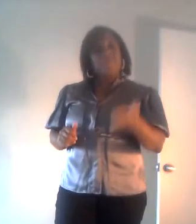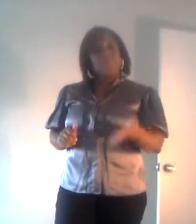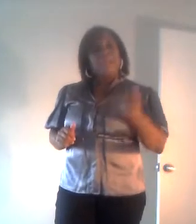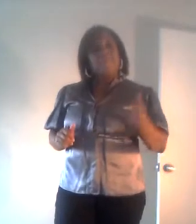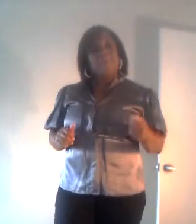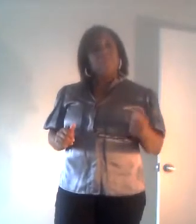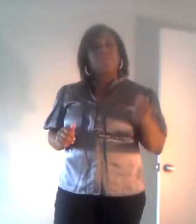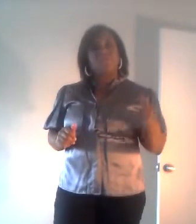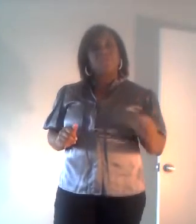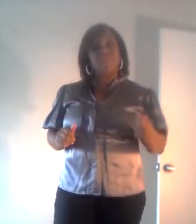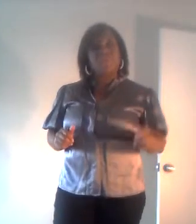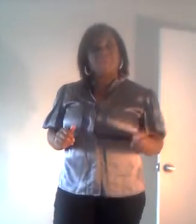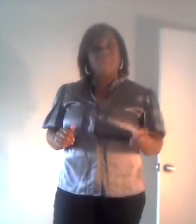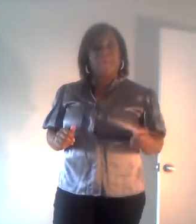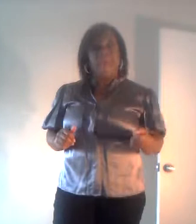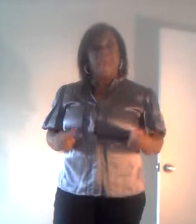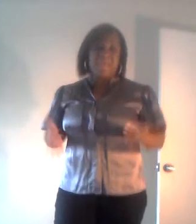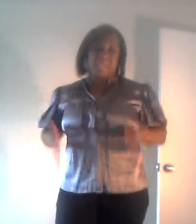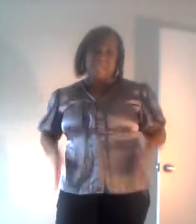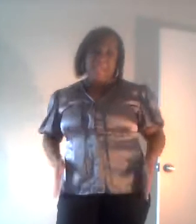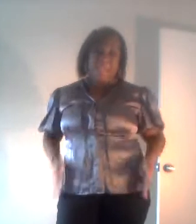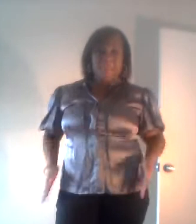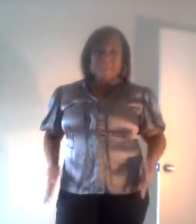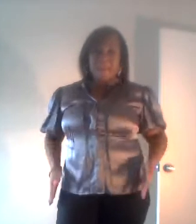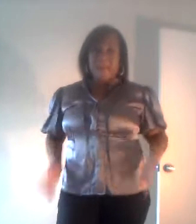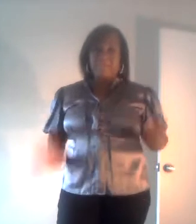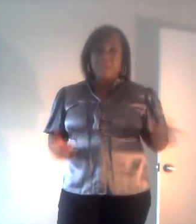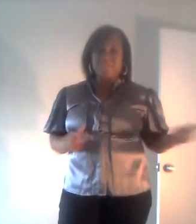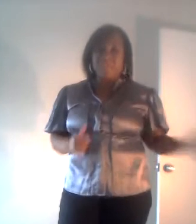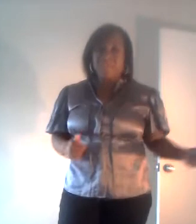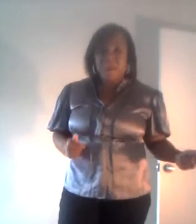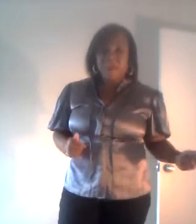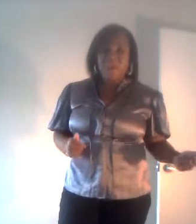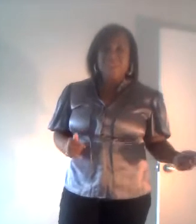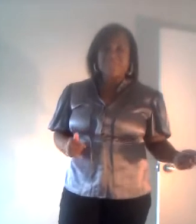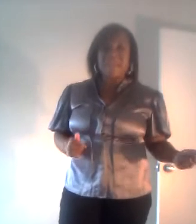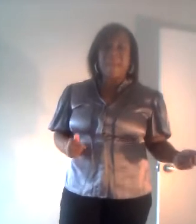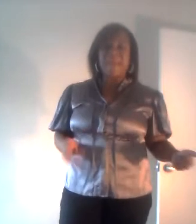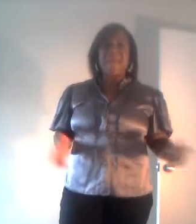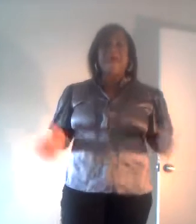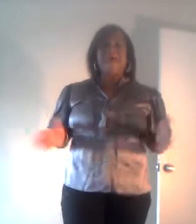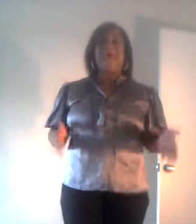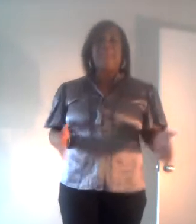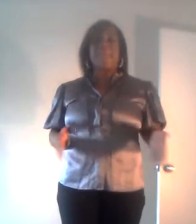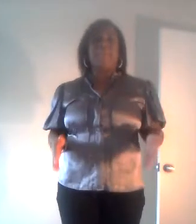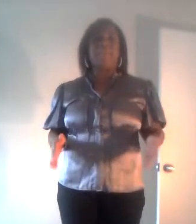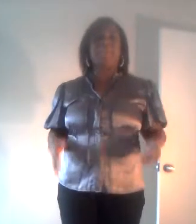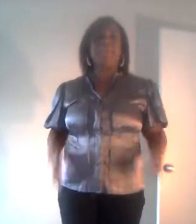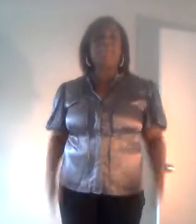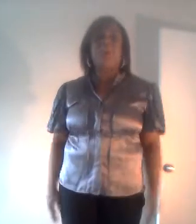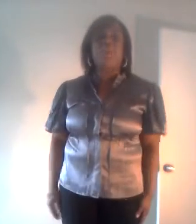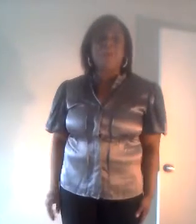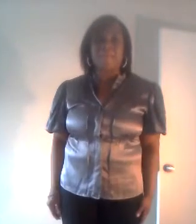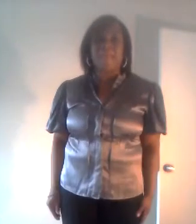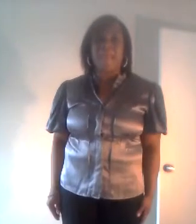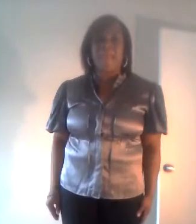back down to 203.5. Today, I posted the video earlier today. I am down to 201.5.